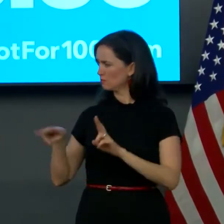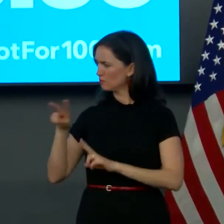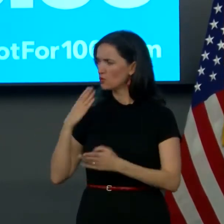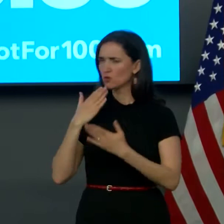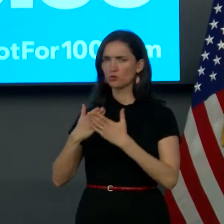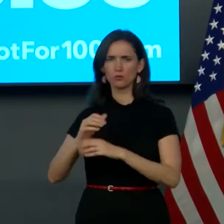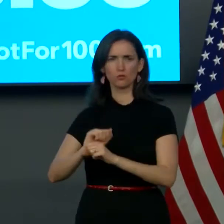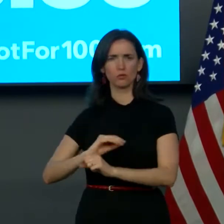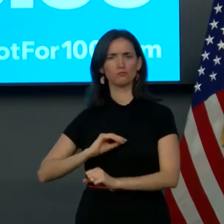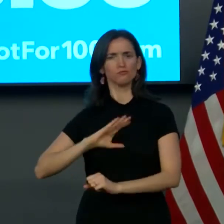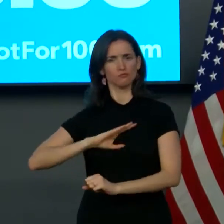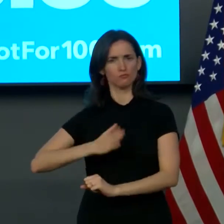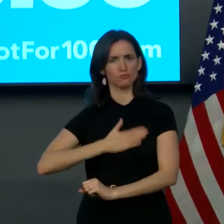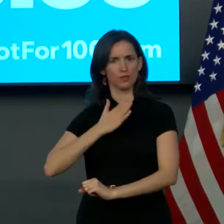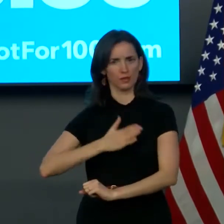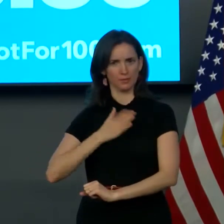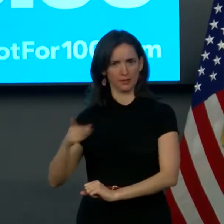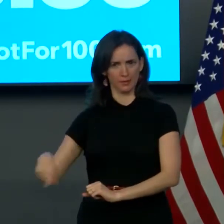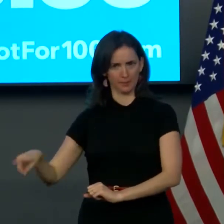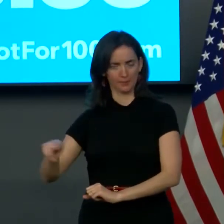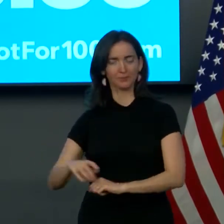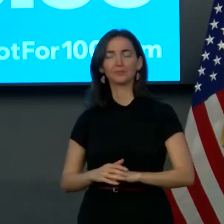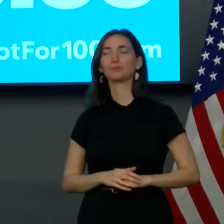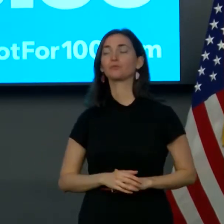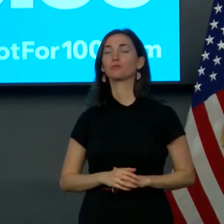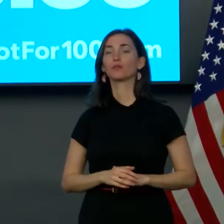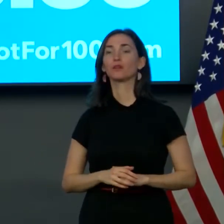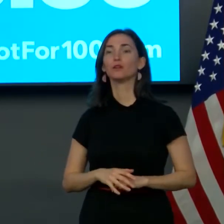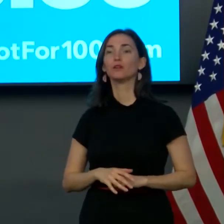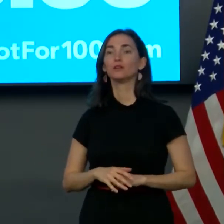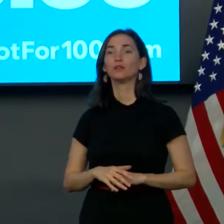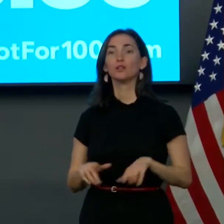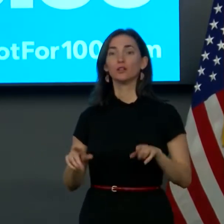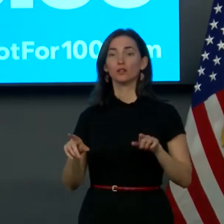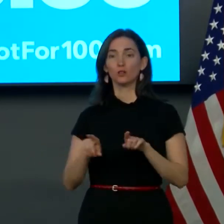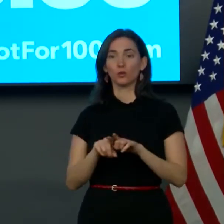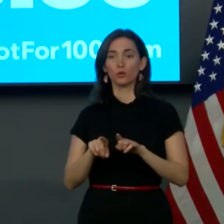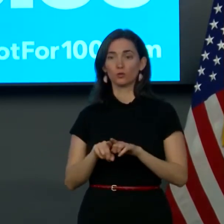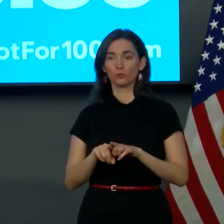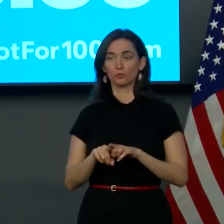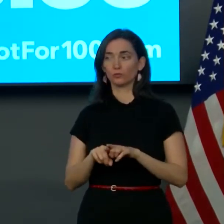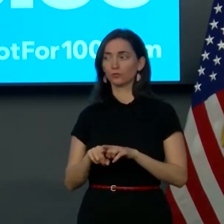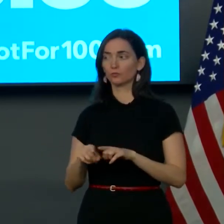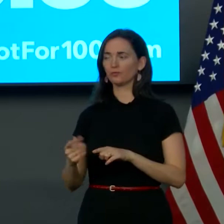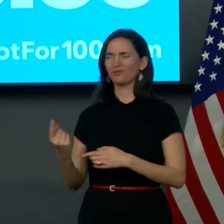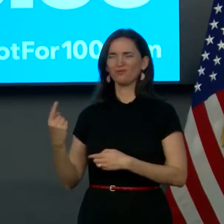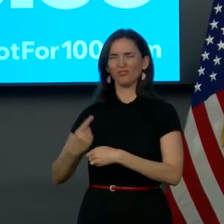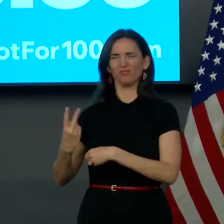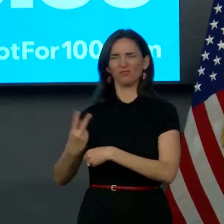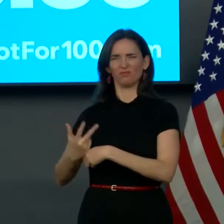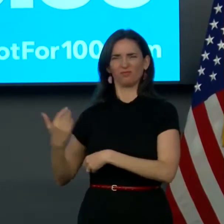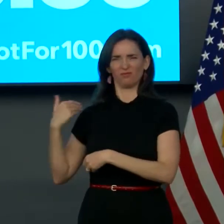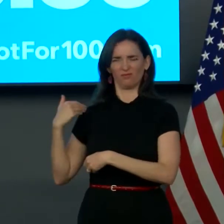going on there. Also visited similar efforts at LSU earlier this week.